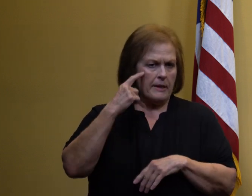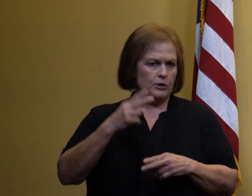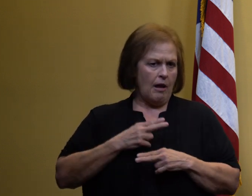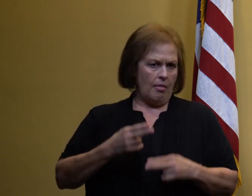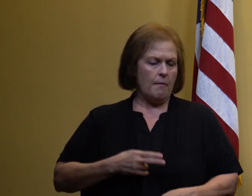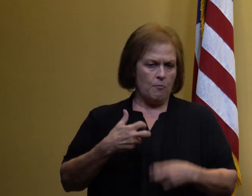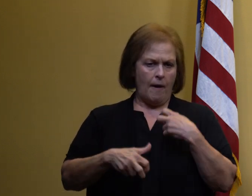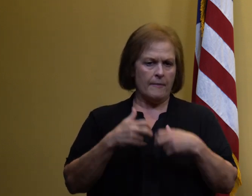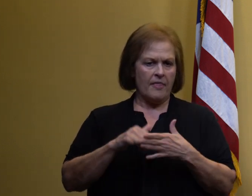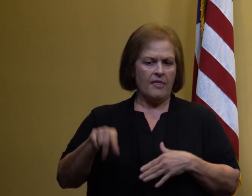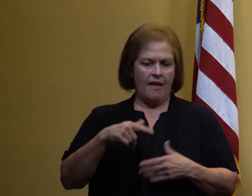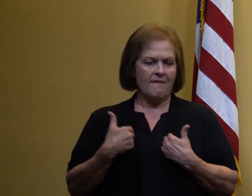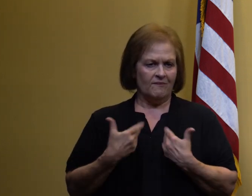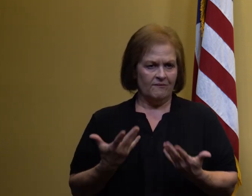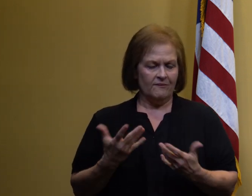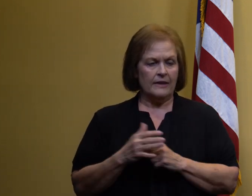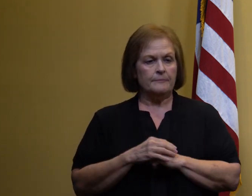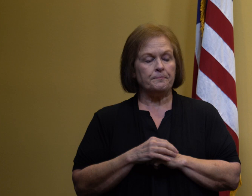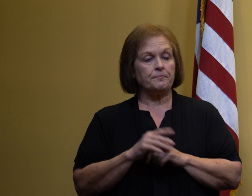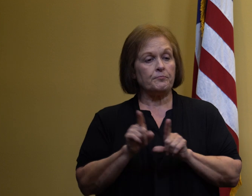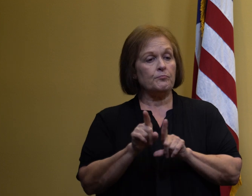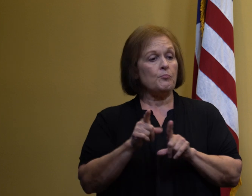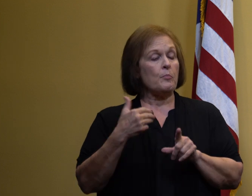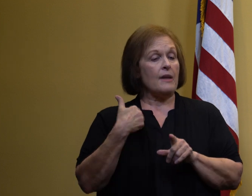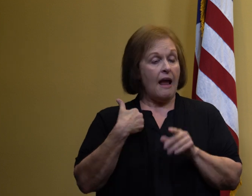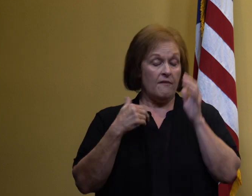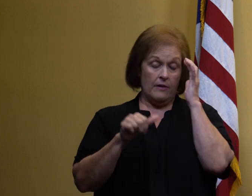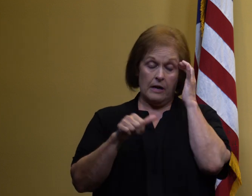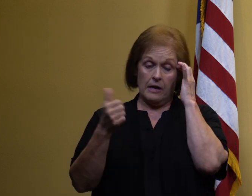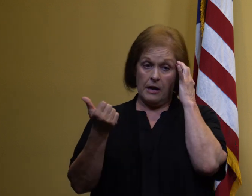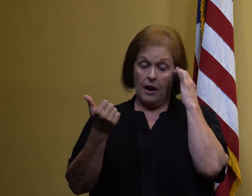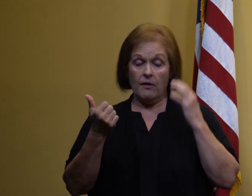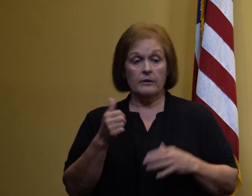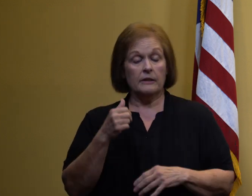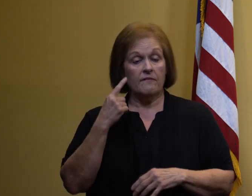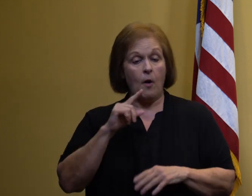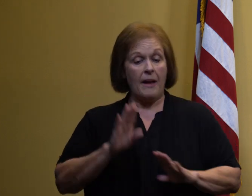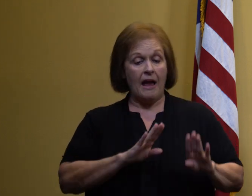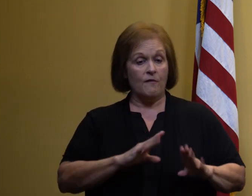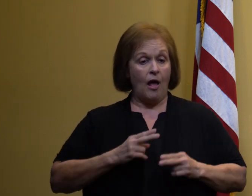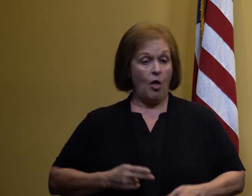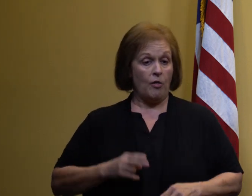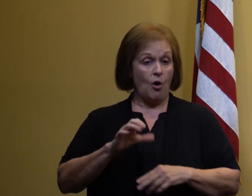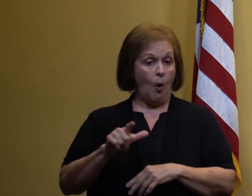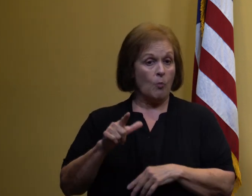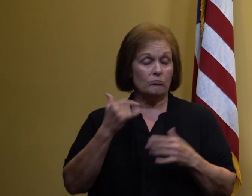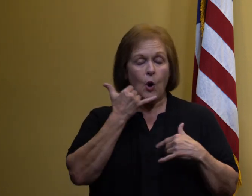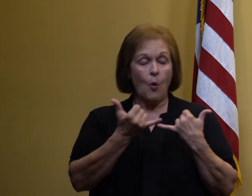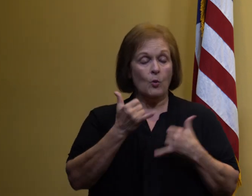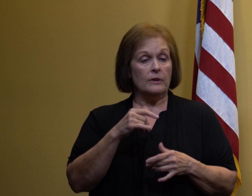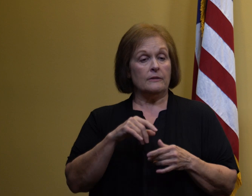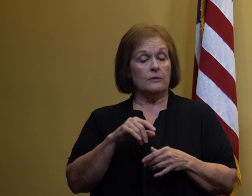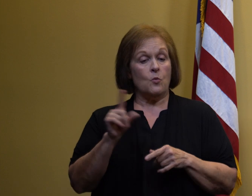they're experiencing. And we provide a rapid, again, response to behavioral health calls where weapons or